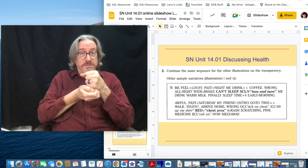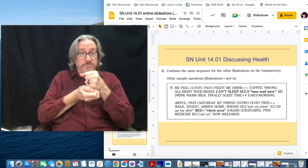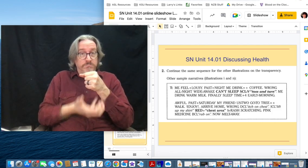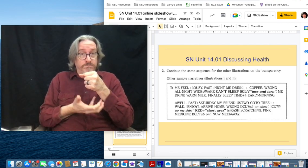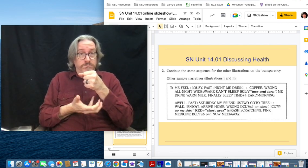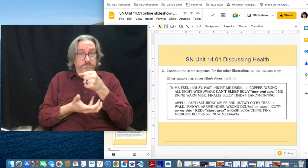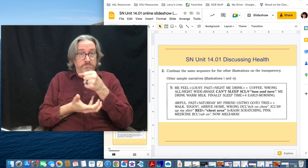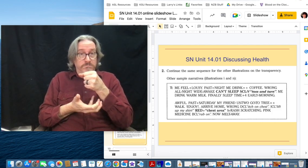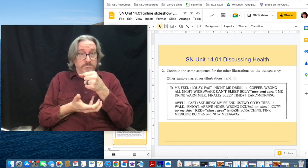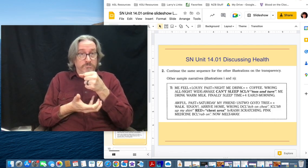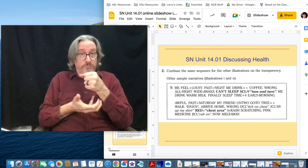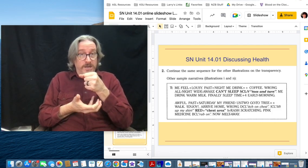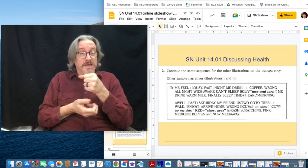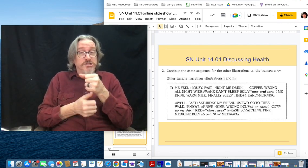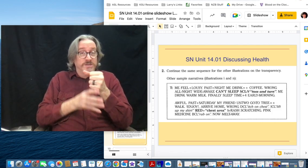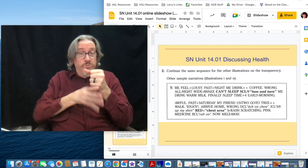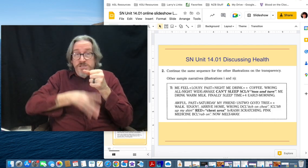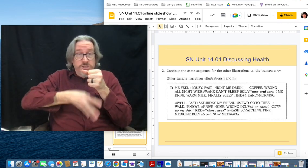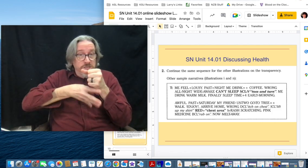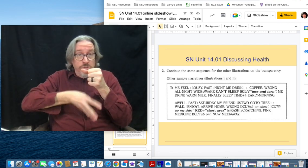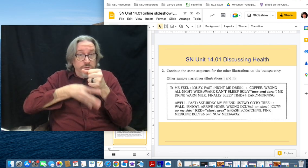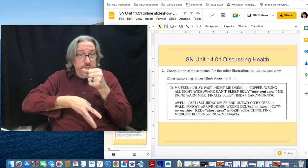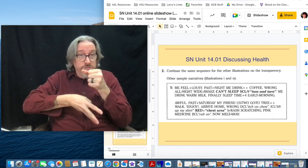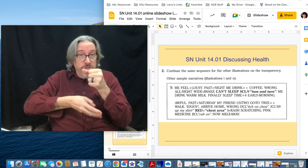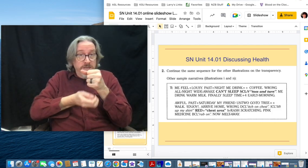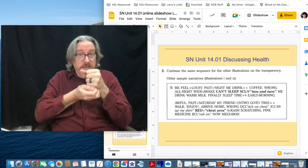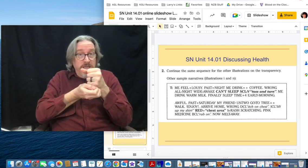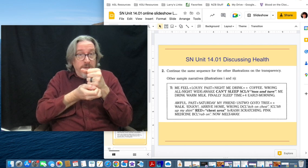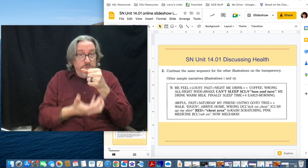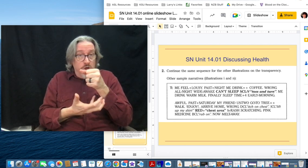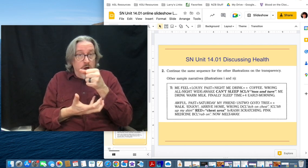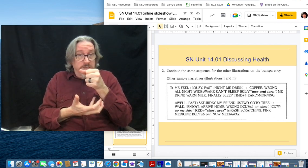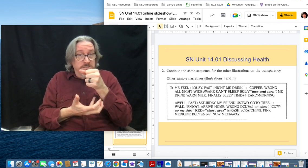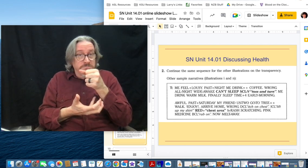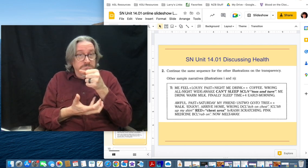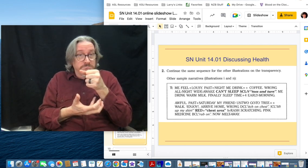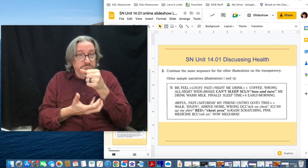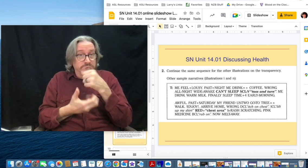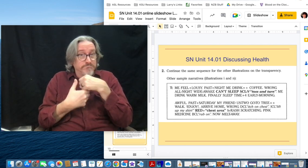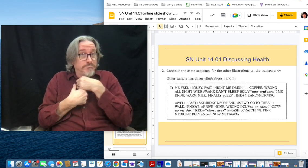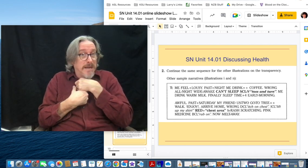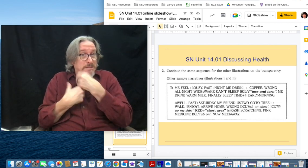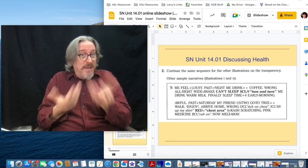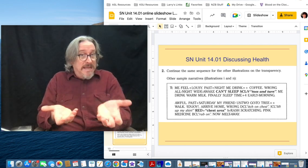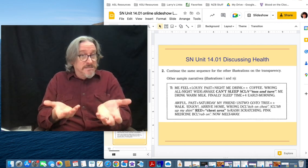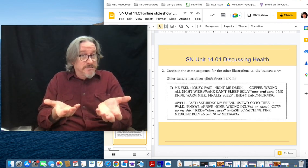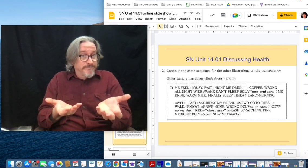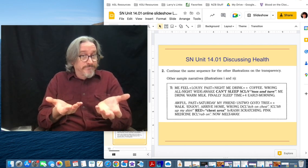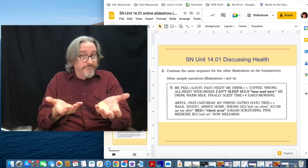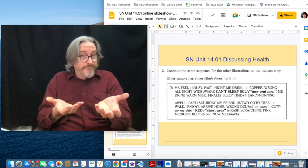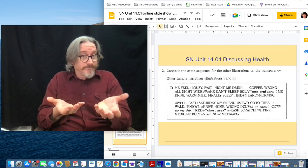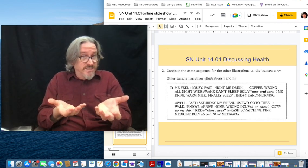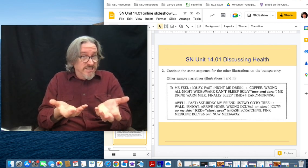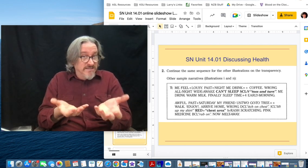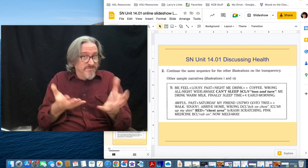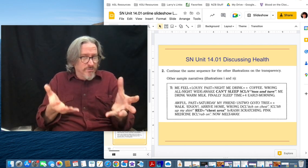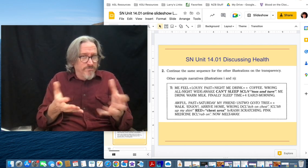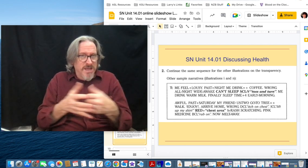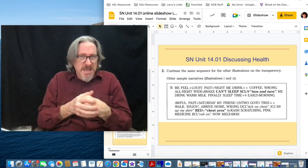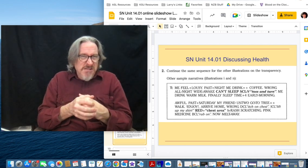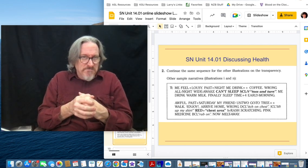is, right? So it wasn't just loose, it was caught by the pants.